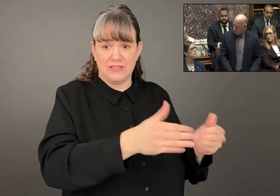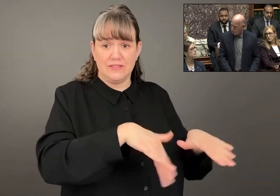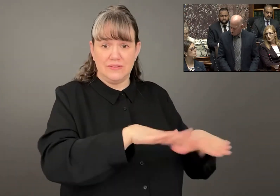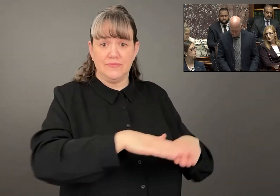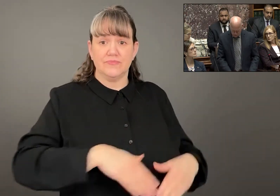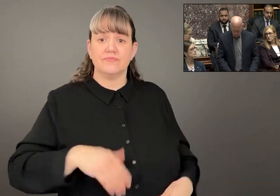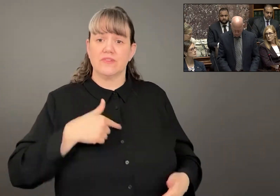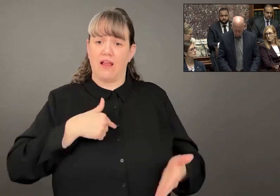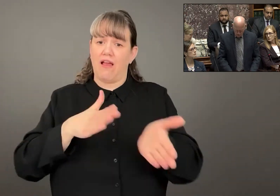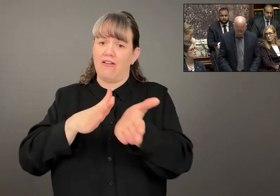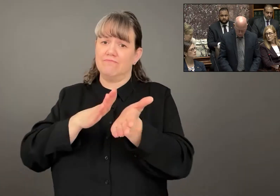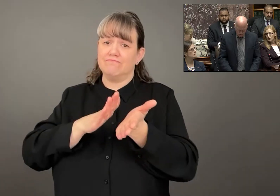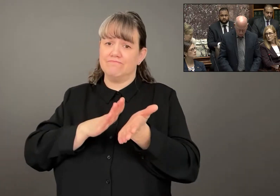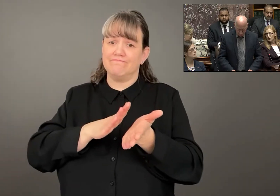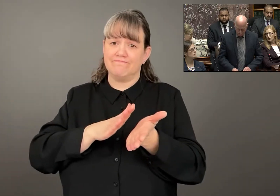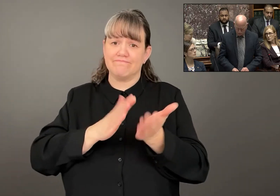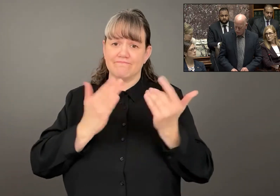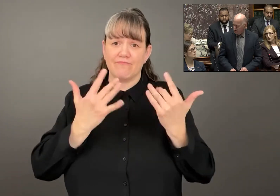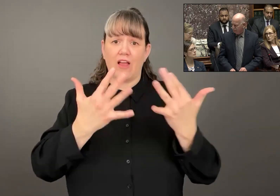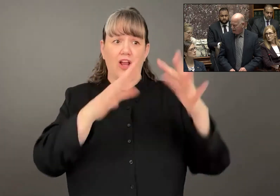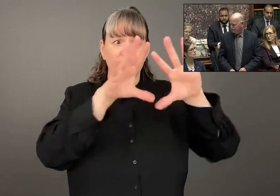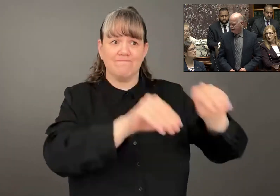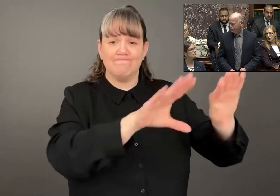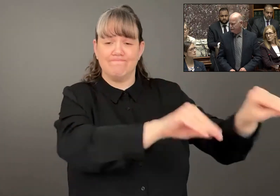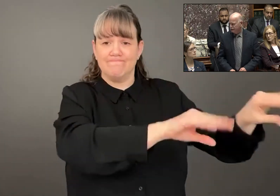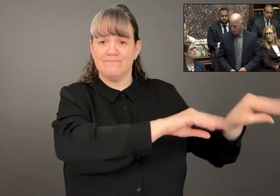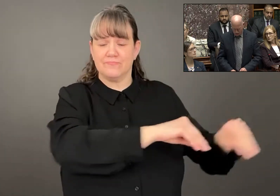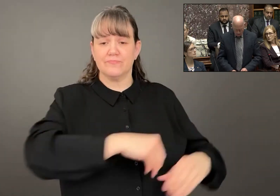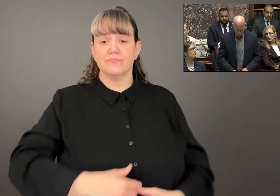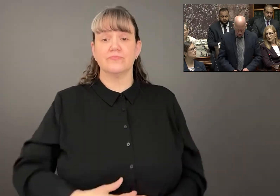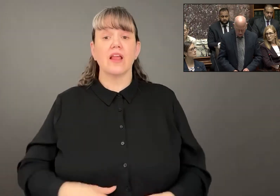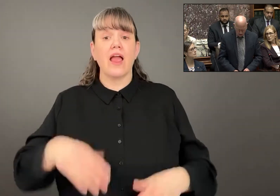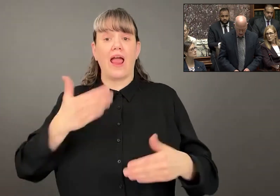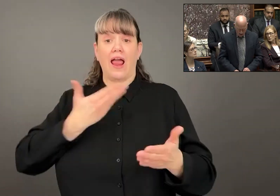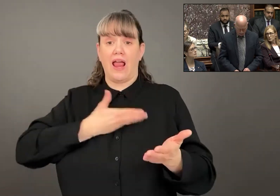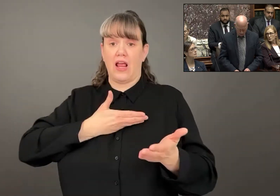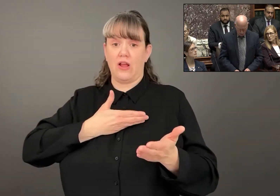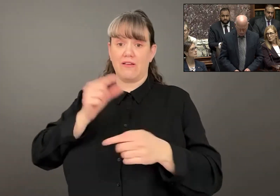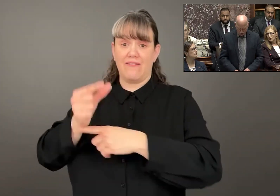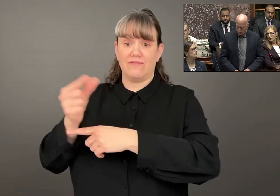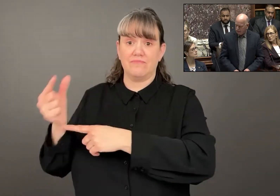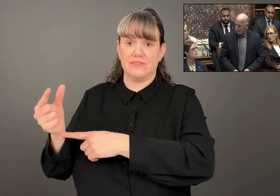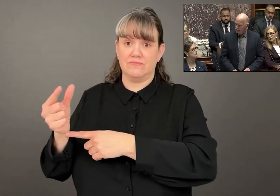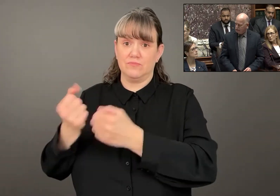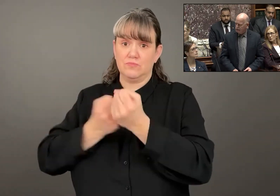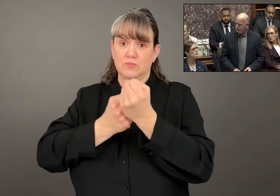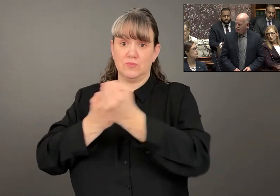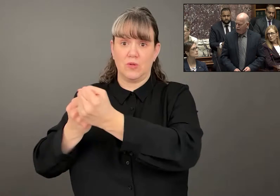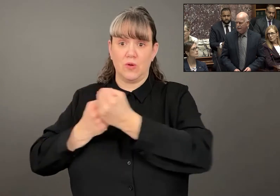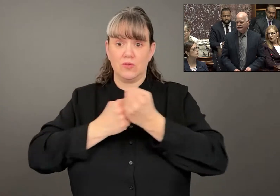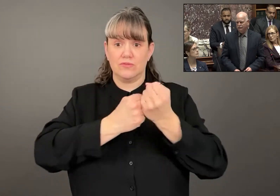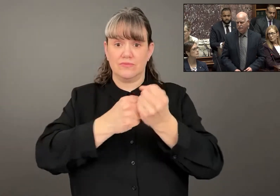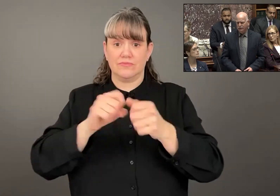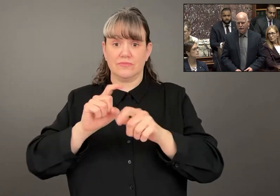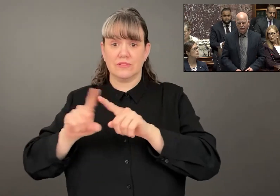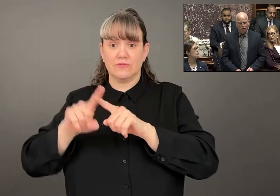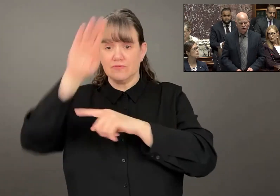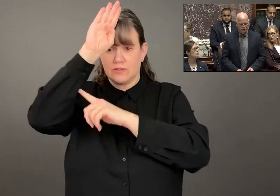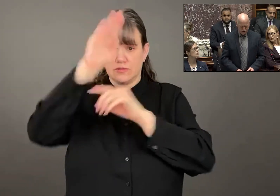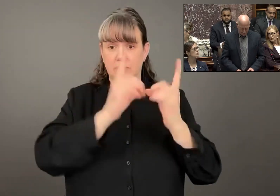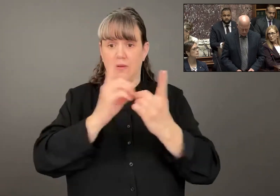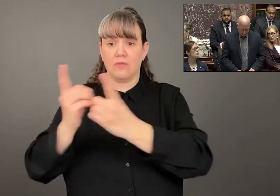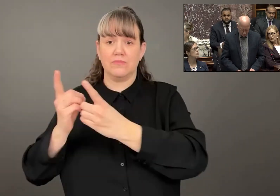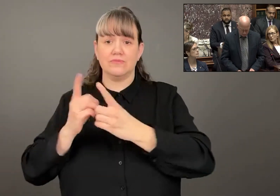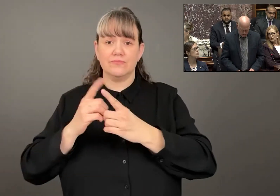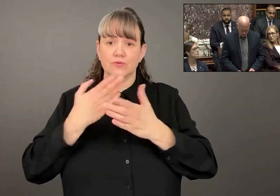government supports fire departments through investments in training and equipment. Since 2017, more